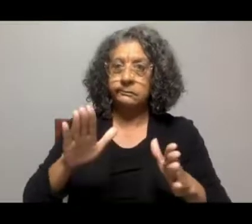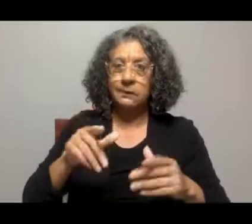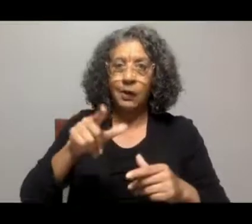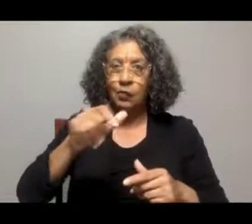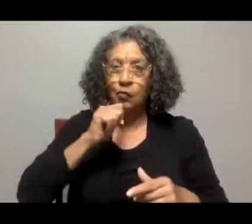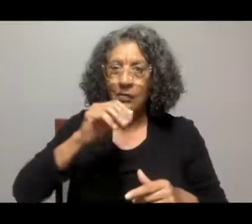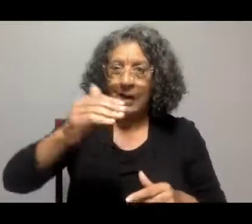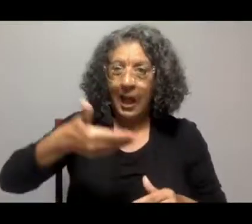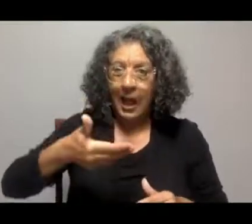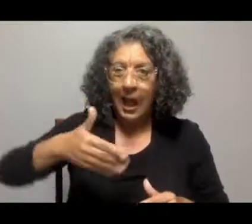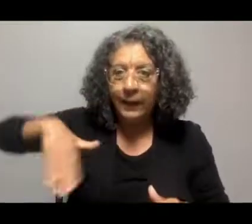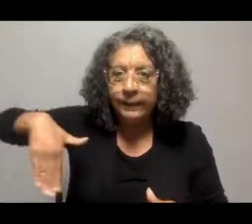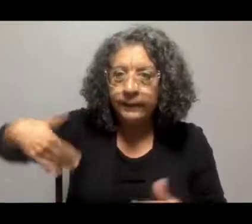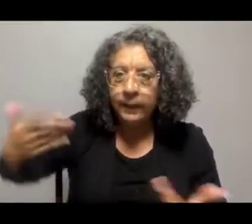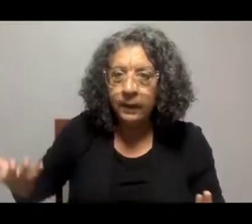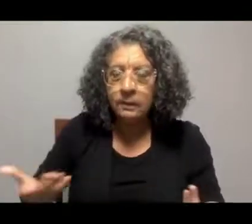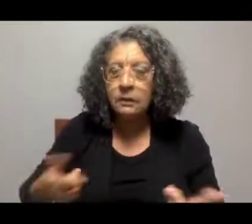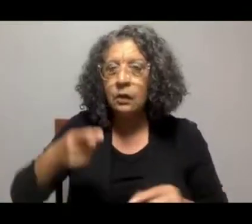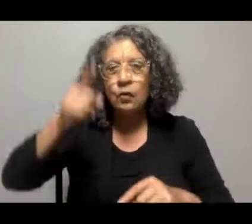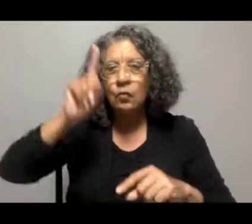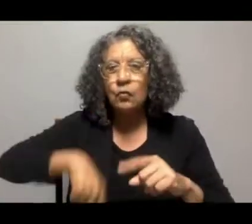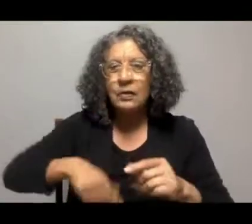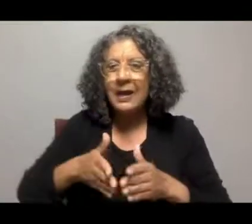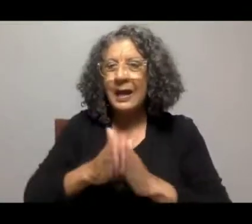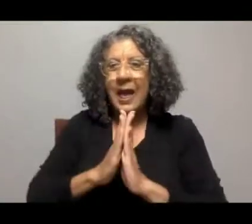When can I take a lunch break?